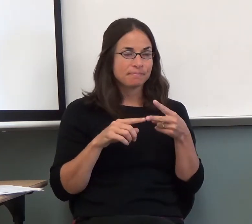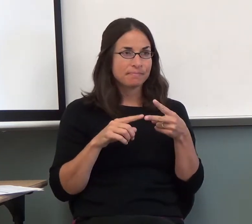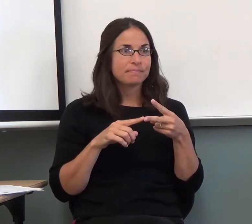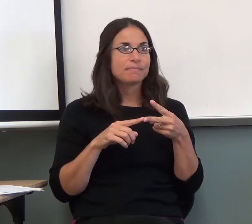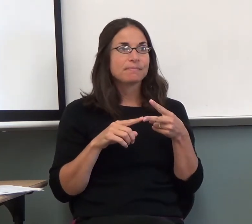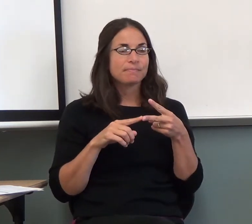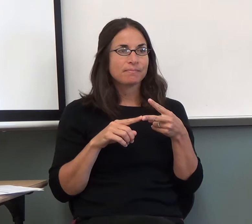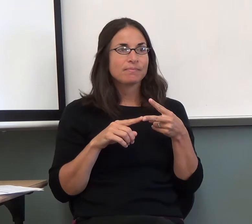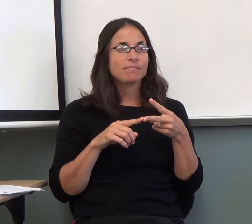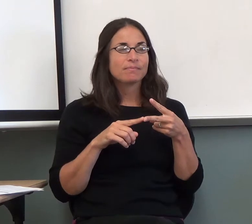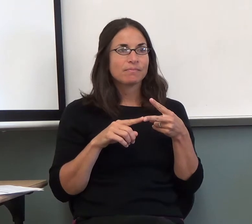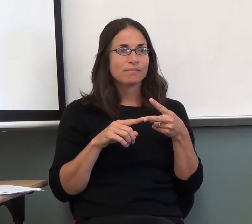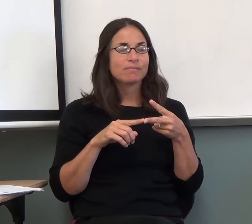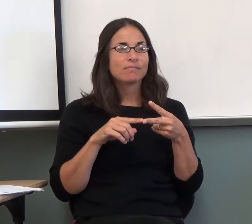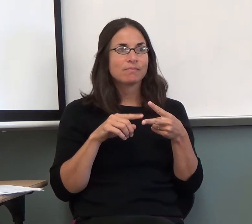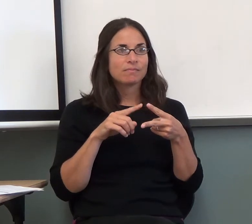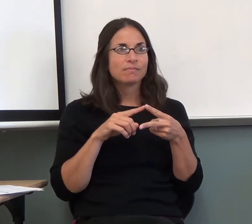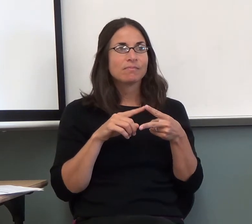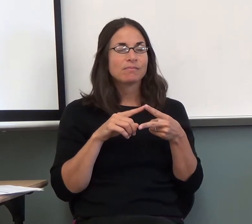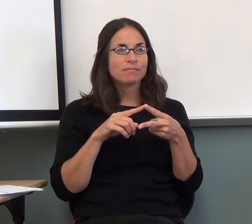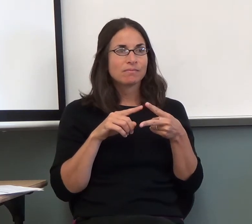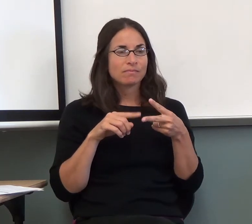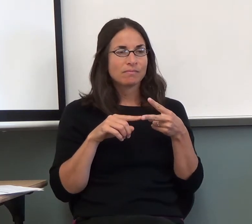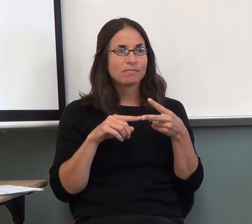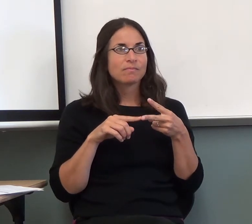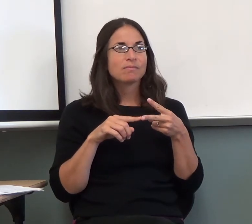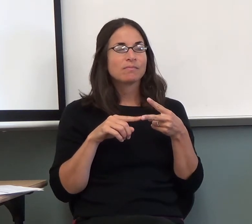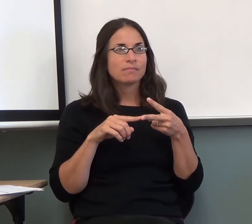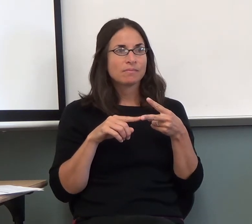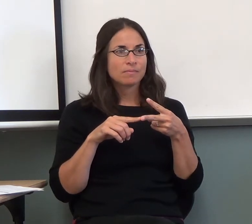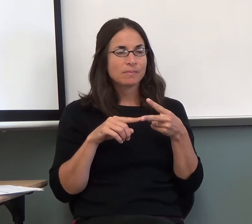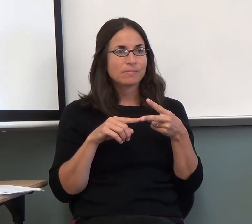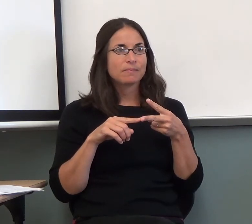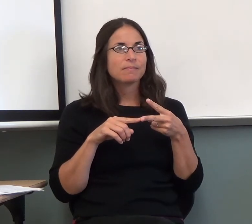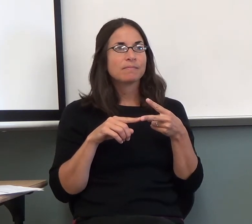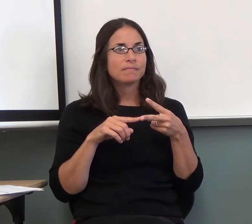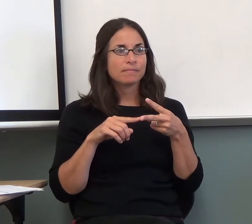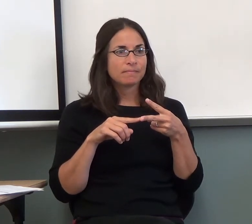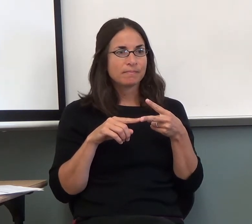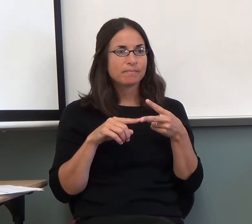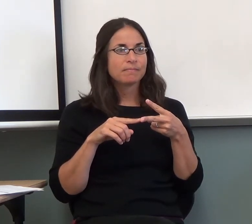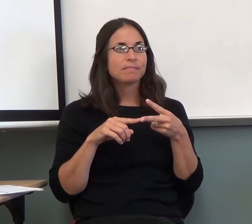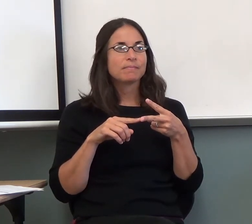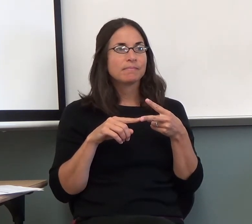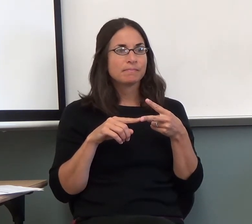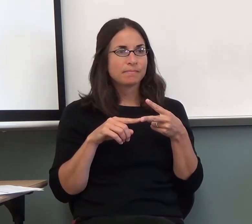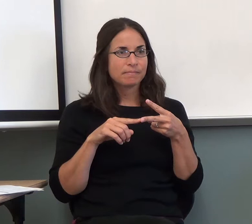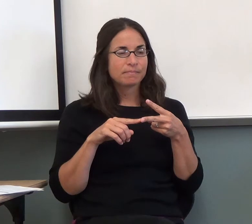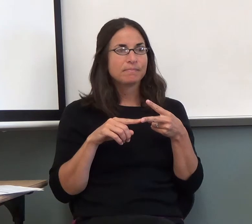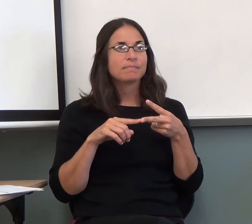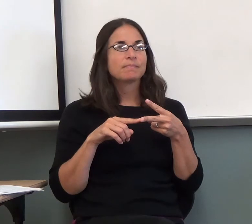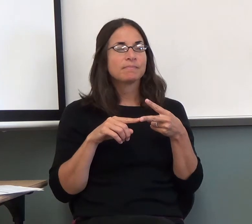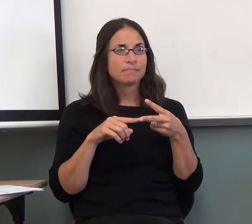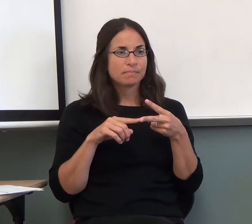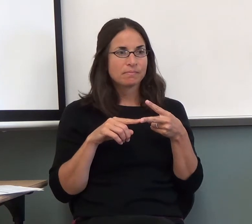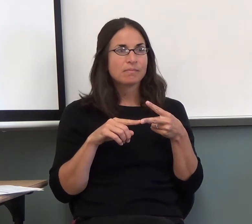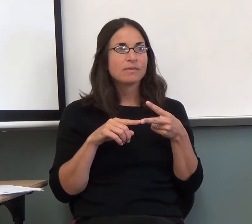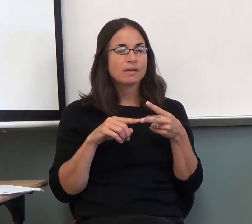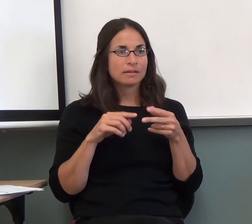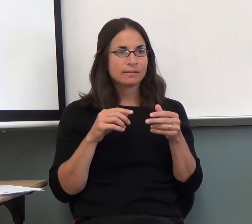who or what is doing the action. I'm thinking verb. Okay, and then are there any other nouns in that sentence? Mm-hmm. What are they,